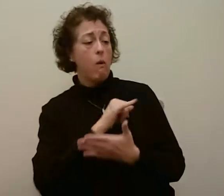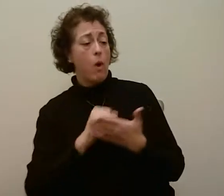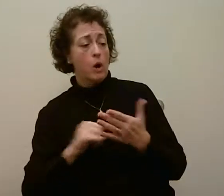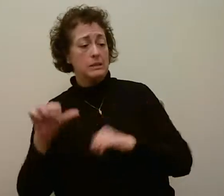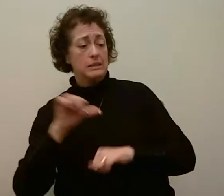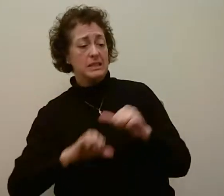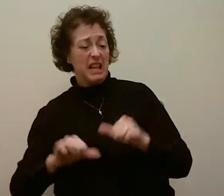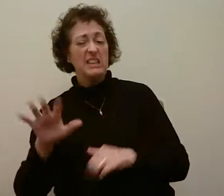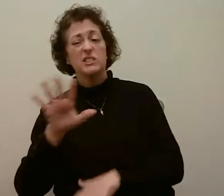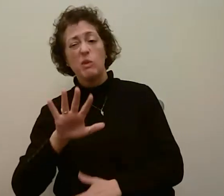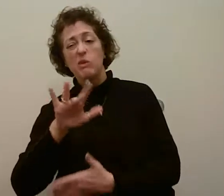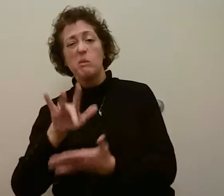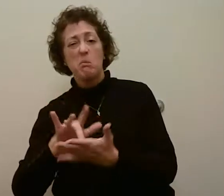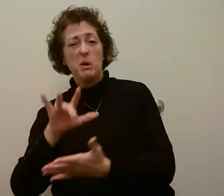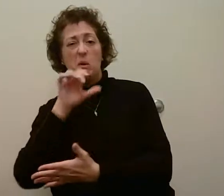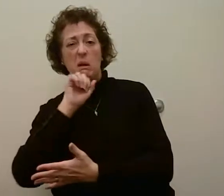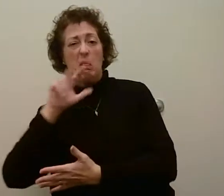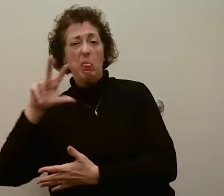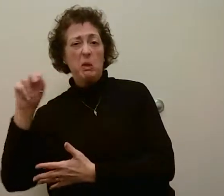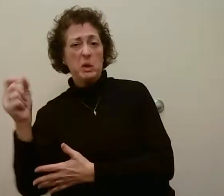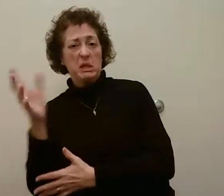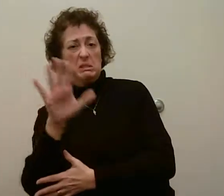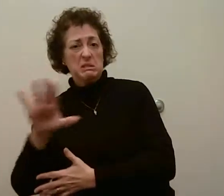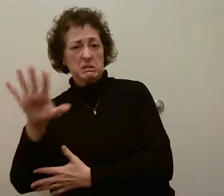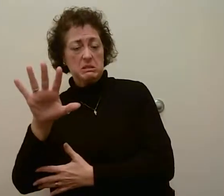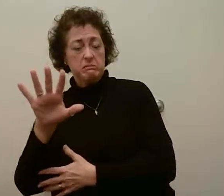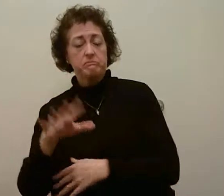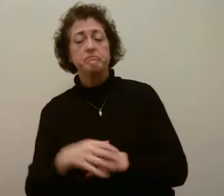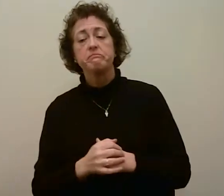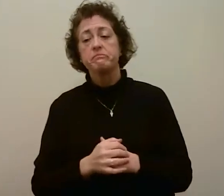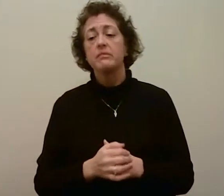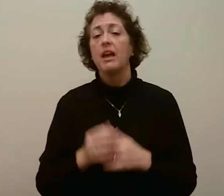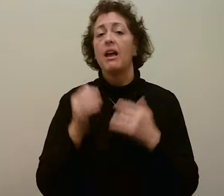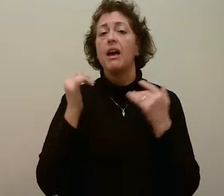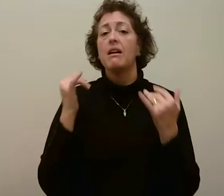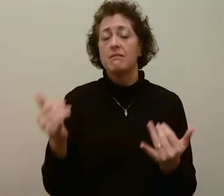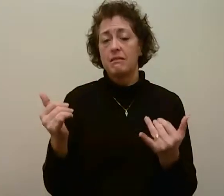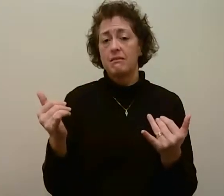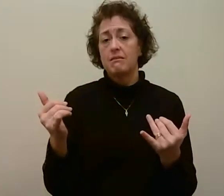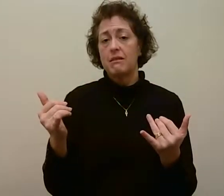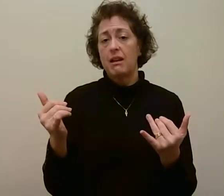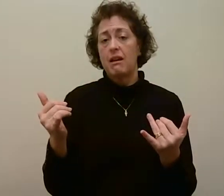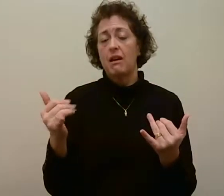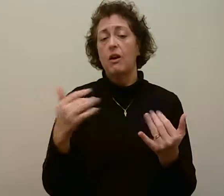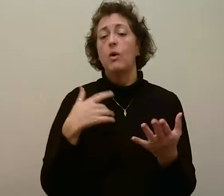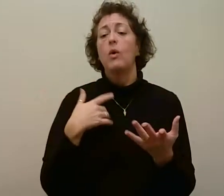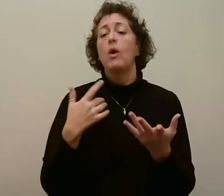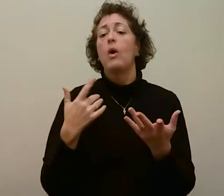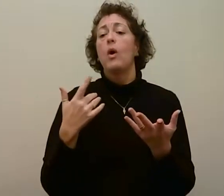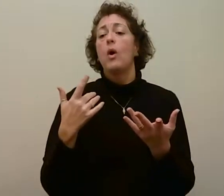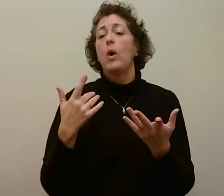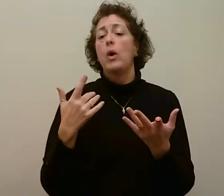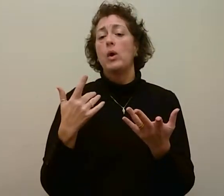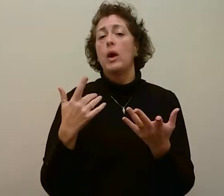of engagement in domain-related activities prior to attaining high levels of performance, even the most